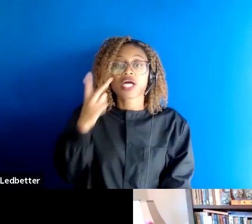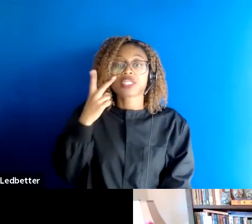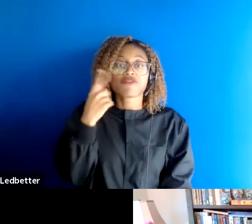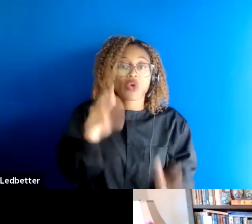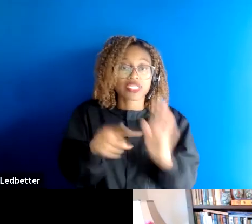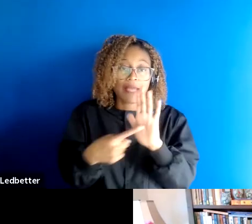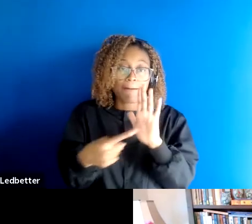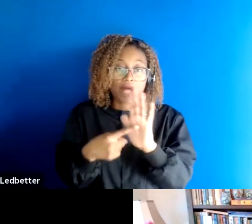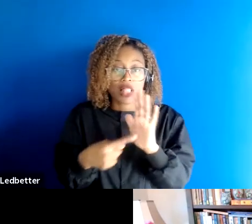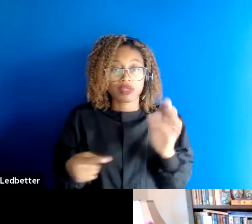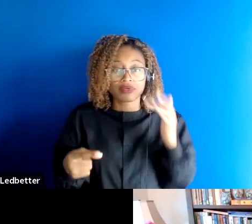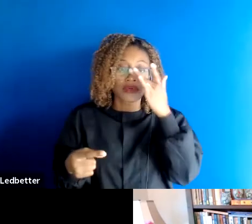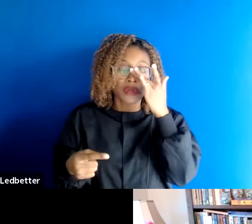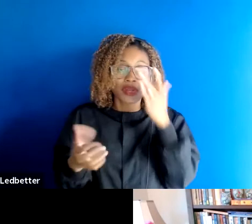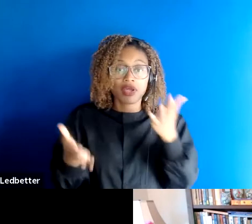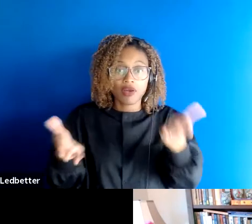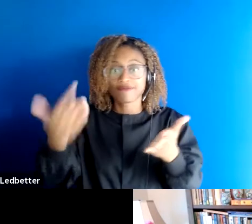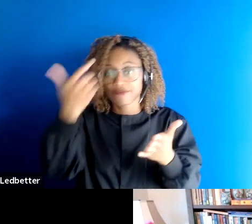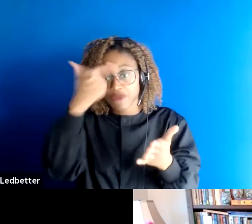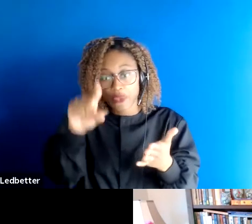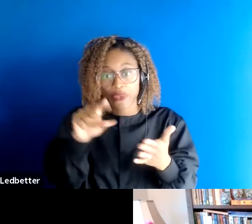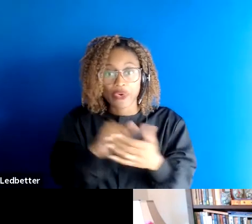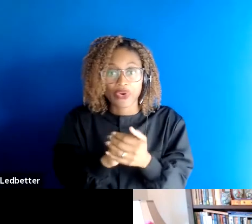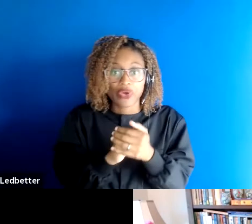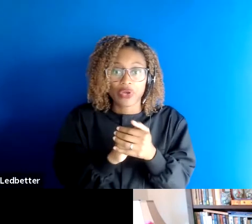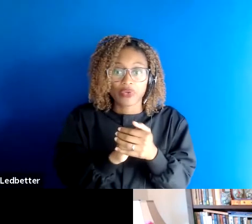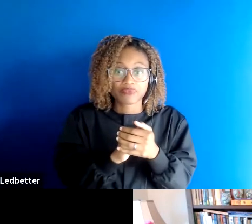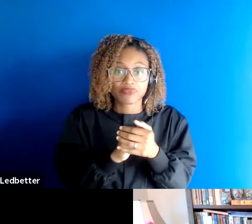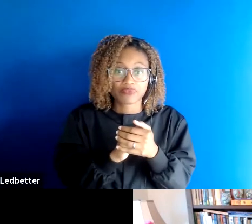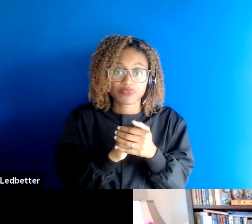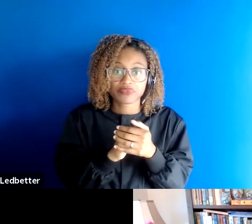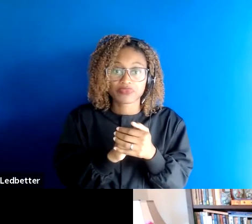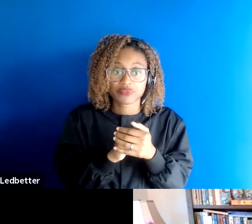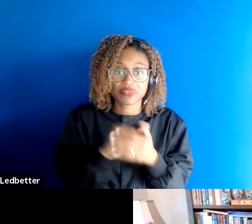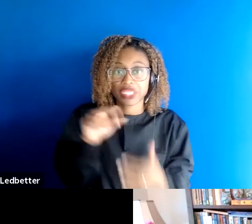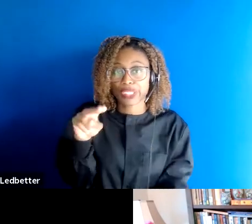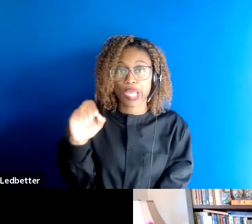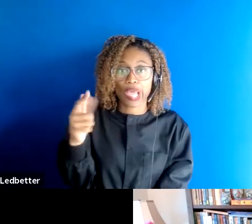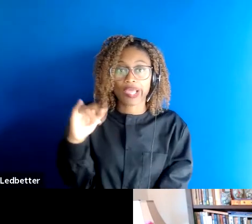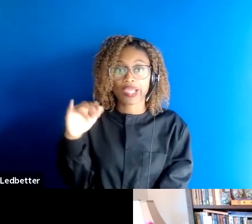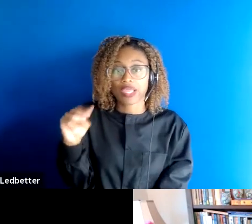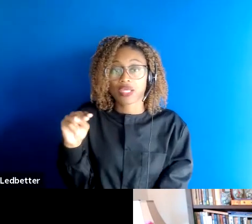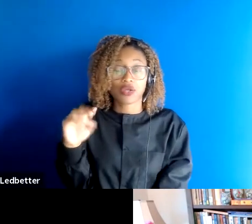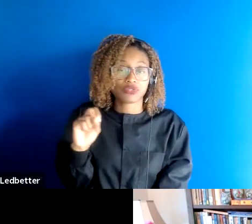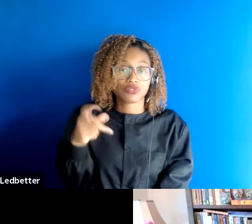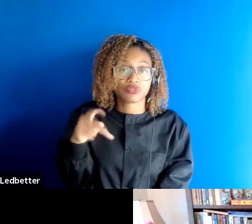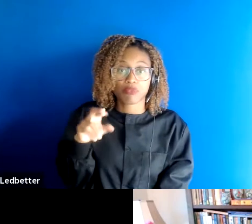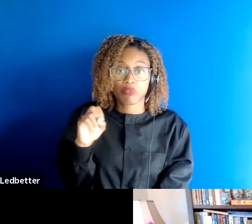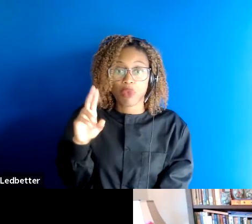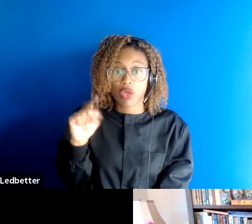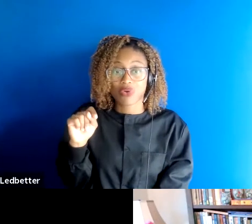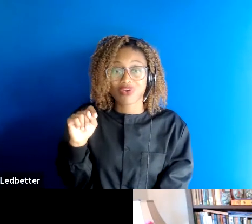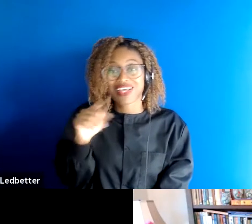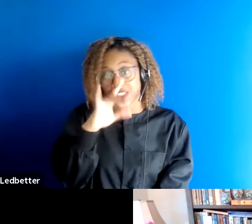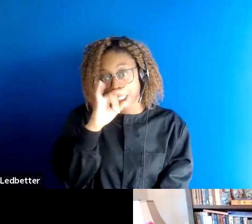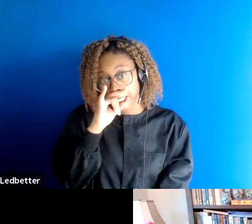example, offerings for on Noggin or Sprout or whatever the kids shows are